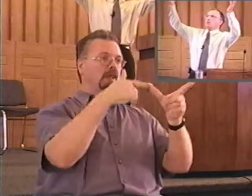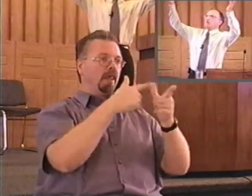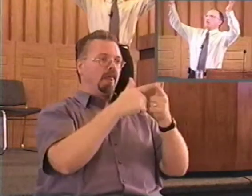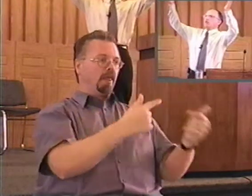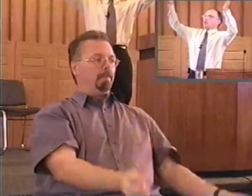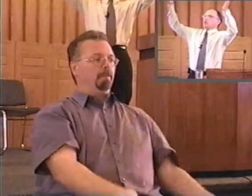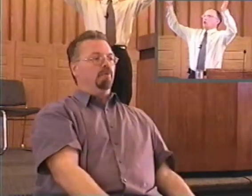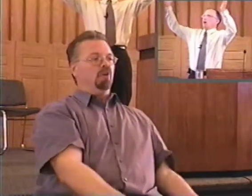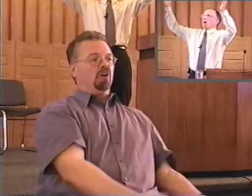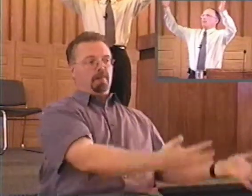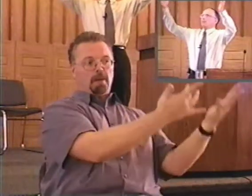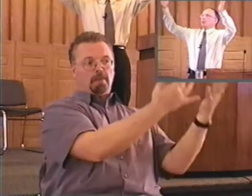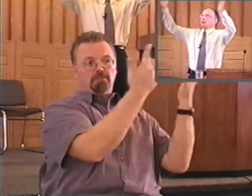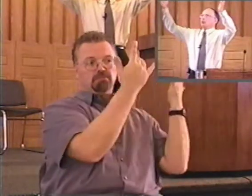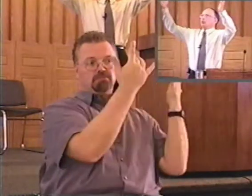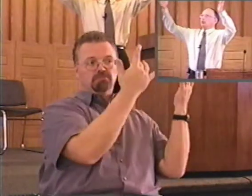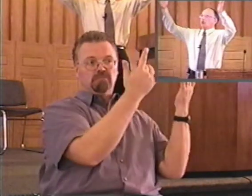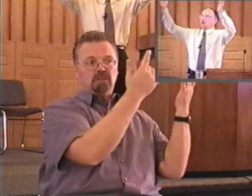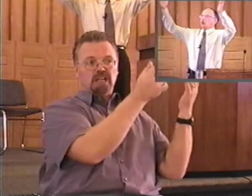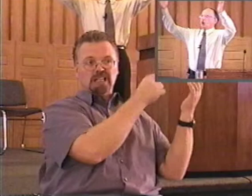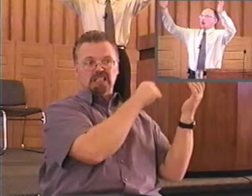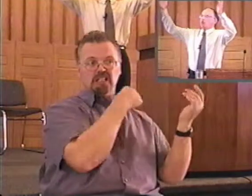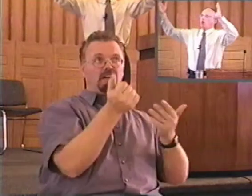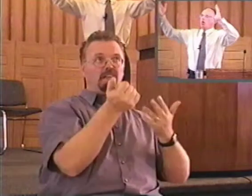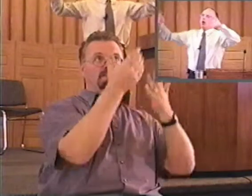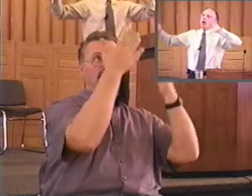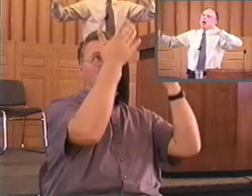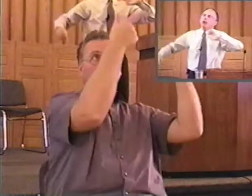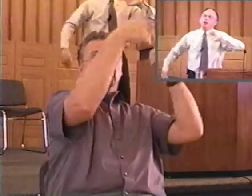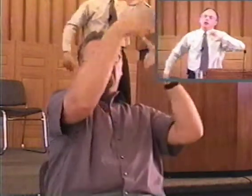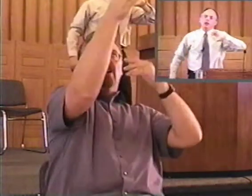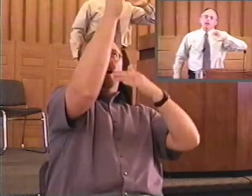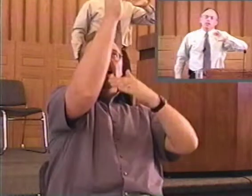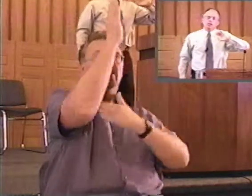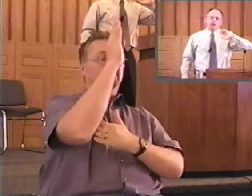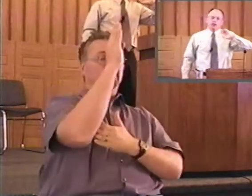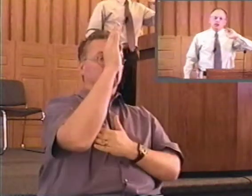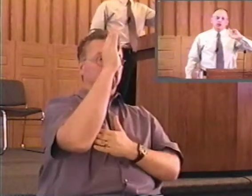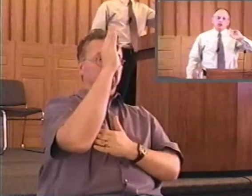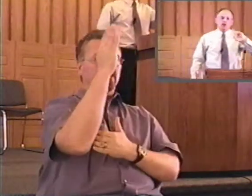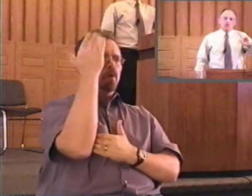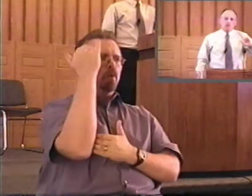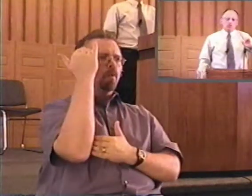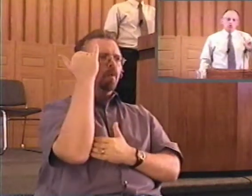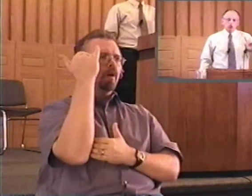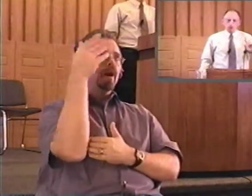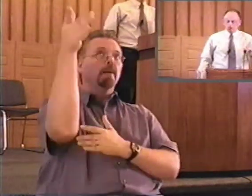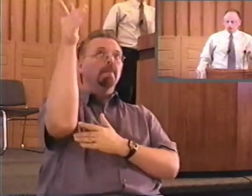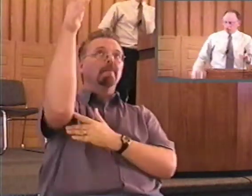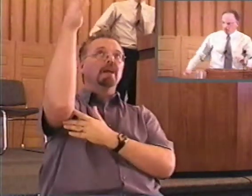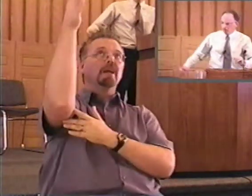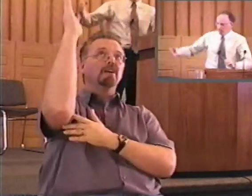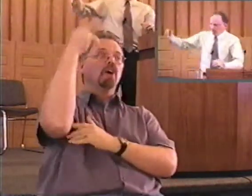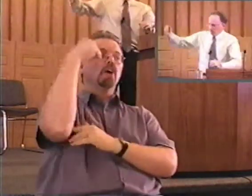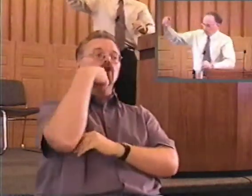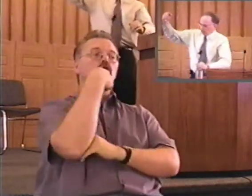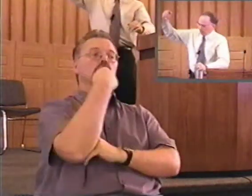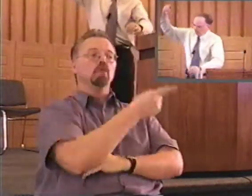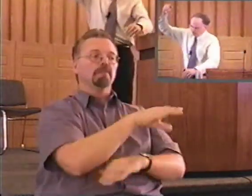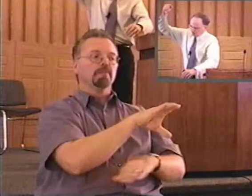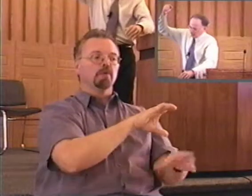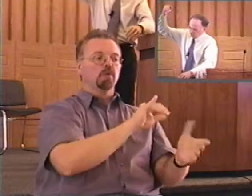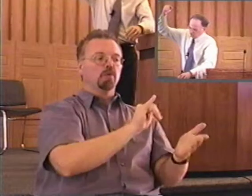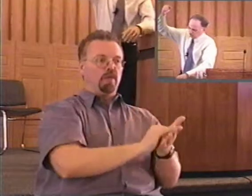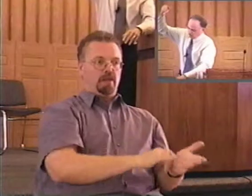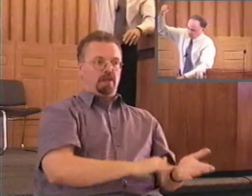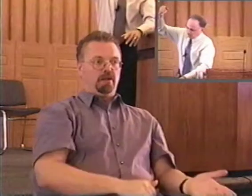a sacrifice offering to God. Why? Because God told him to. And